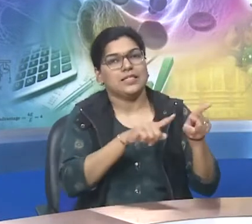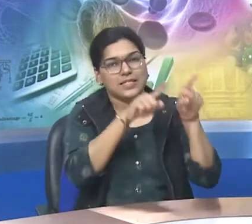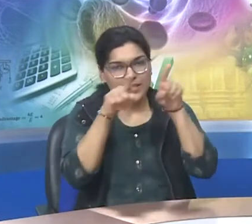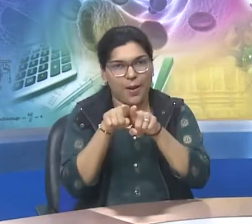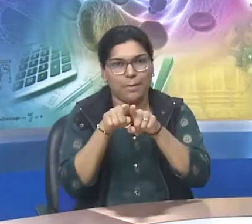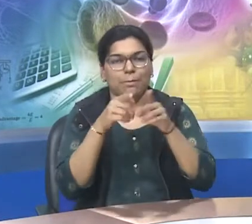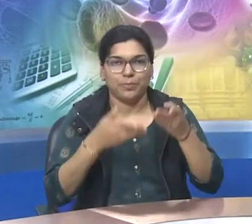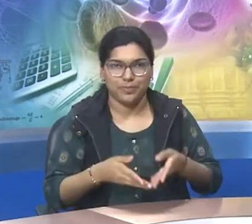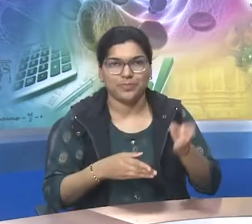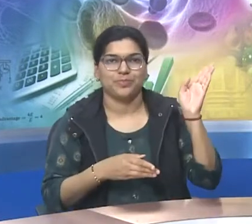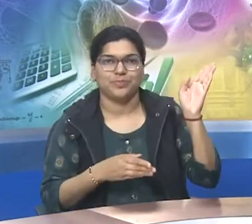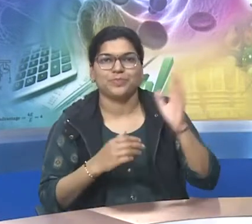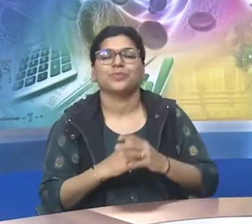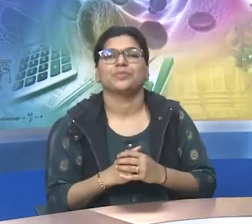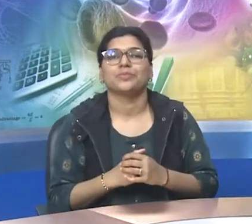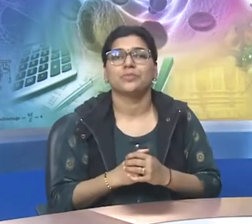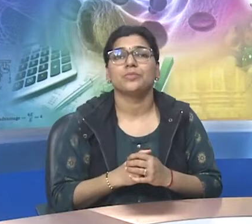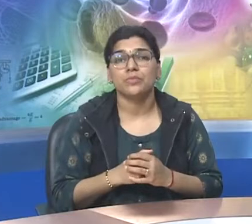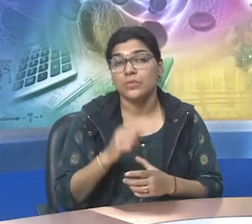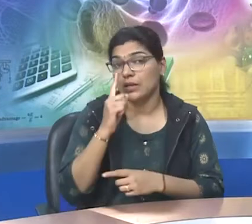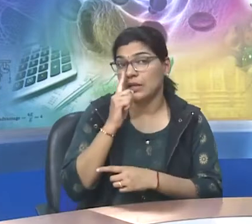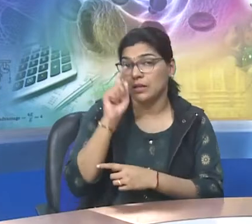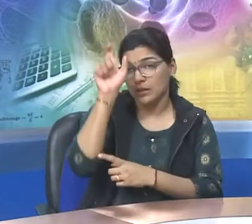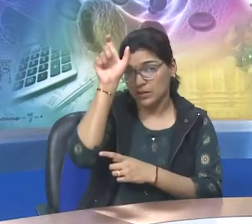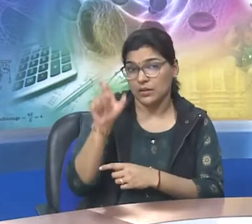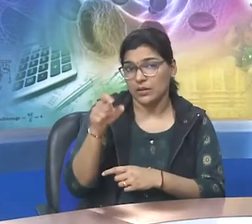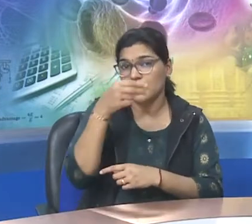Now, this is the story of